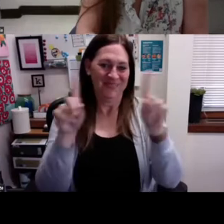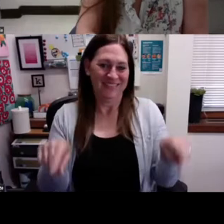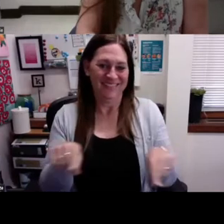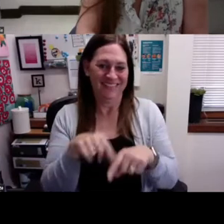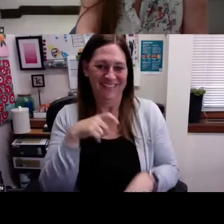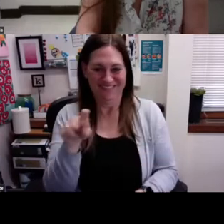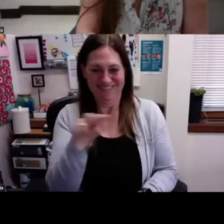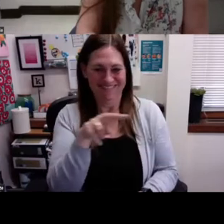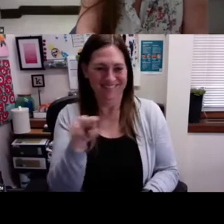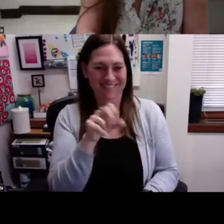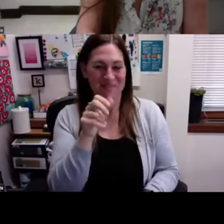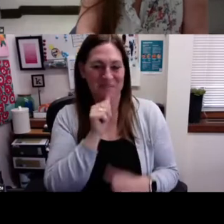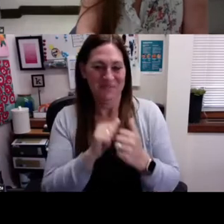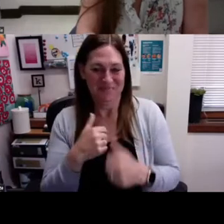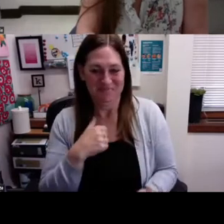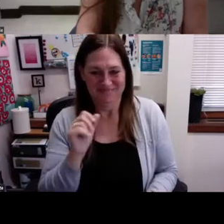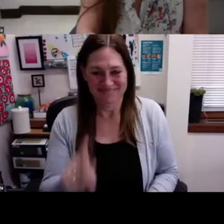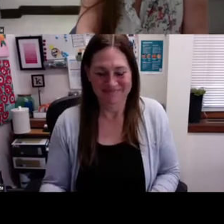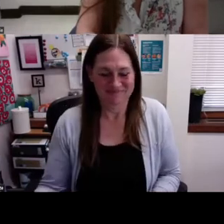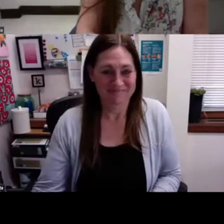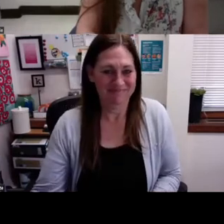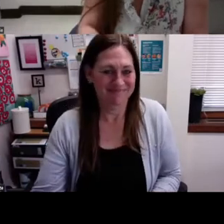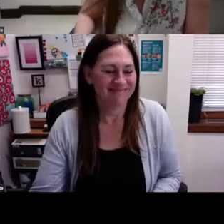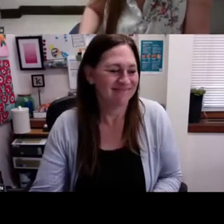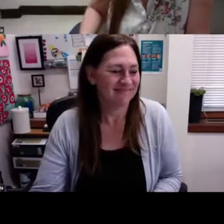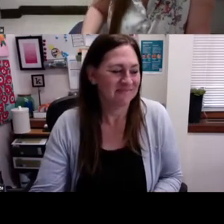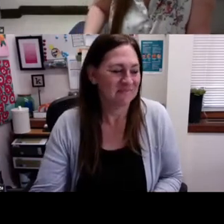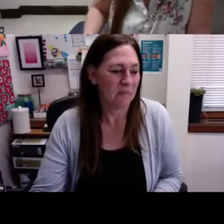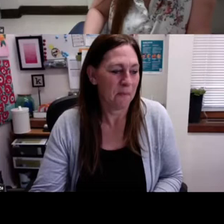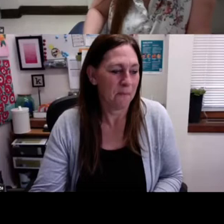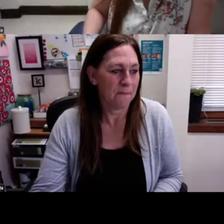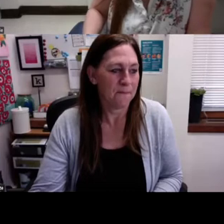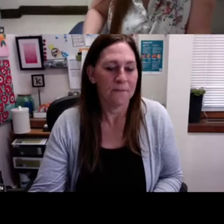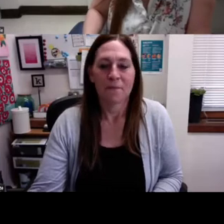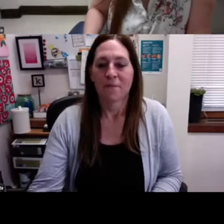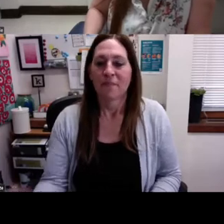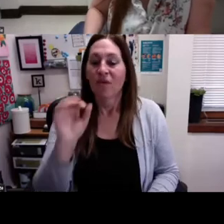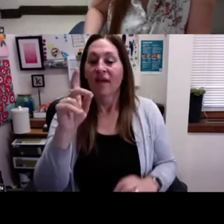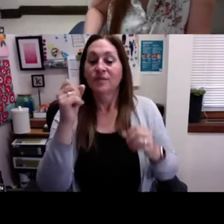so just wanted to let you know my slideshow is on my other screen, so please bear with me.